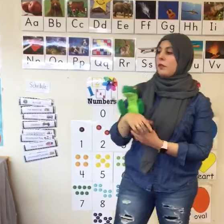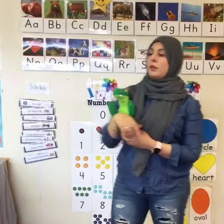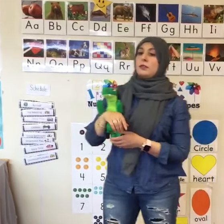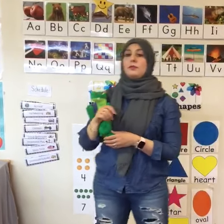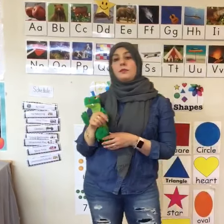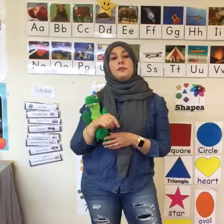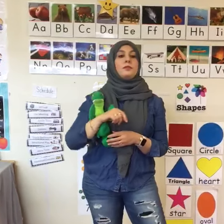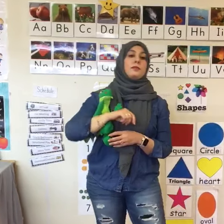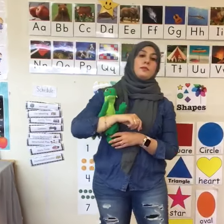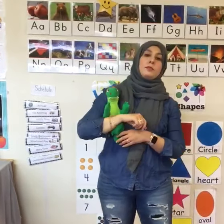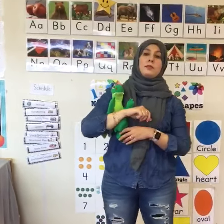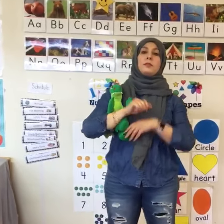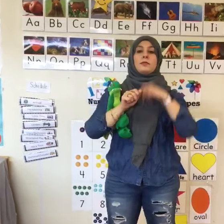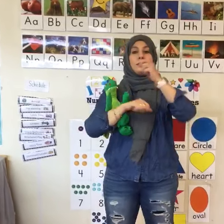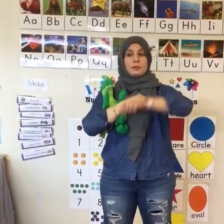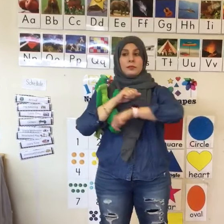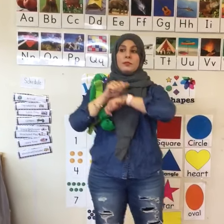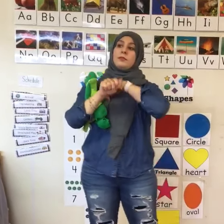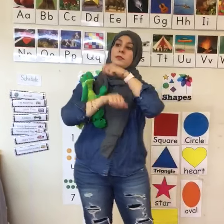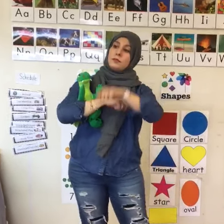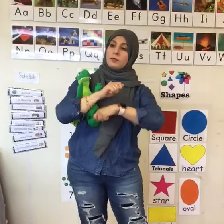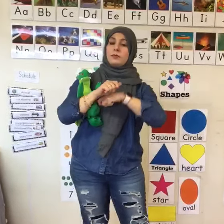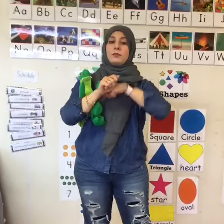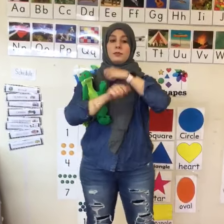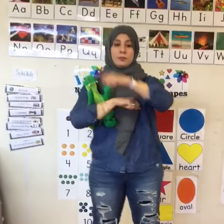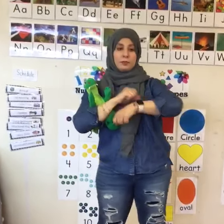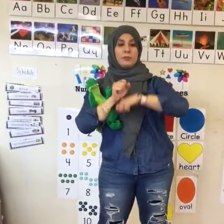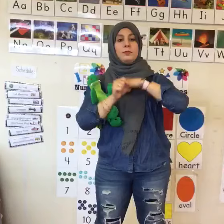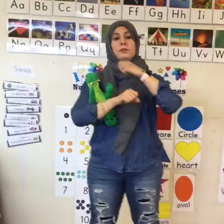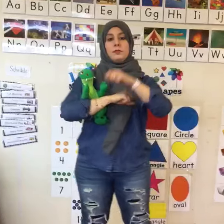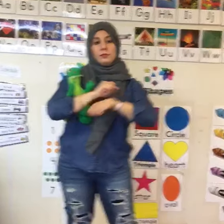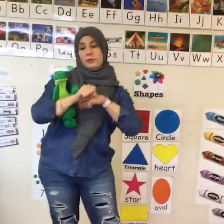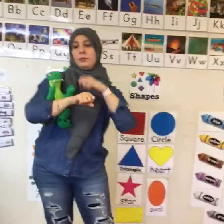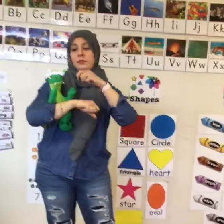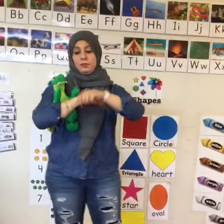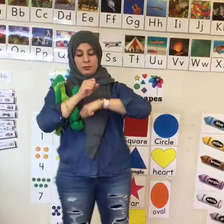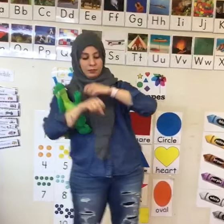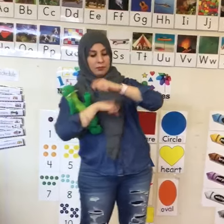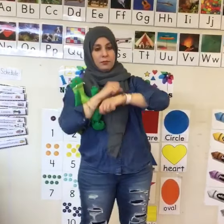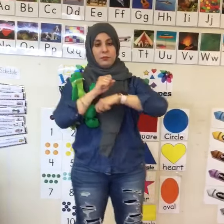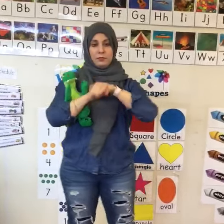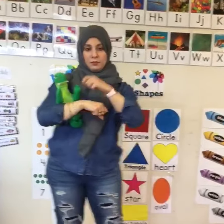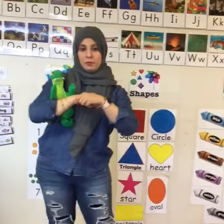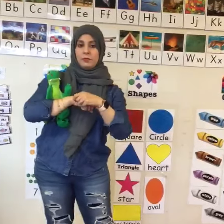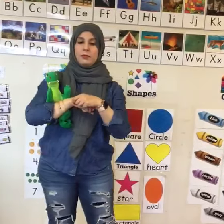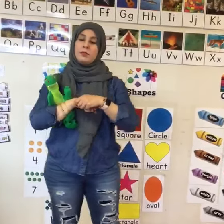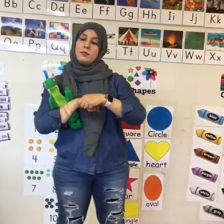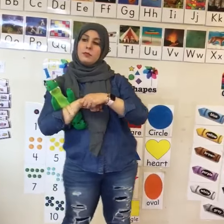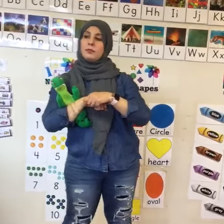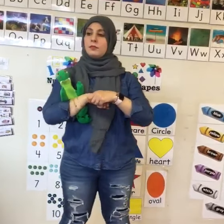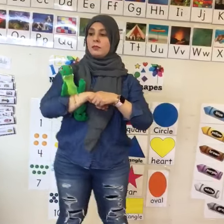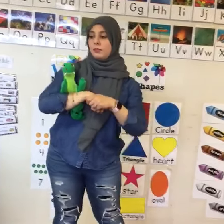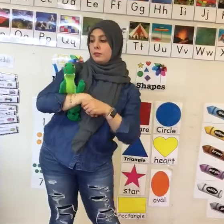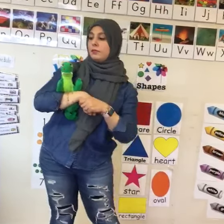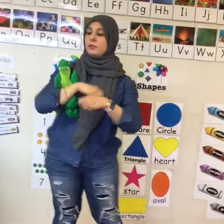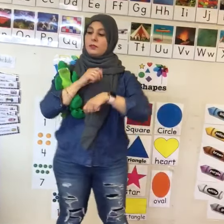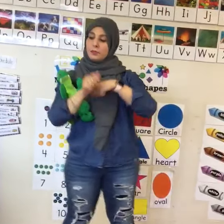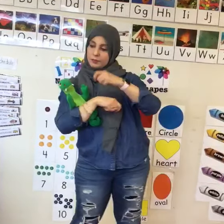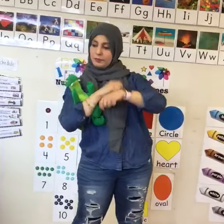The wheels on the bus go round and round, round and round, round and round. The wheels on the bus go round